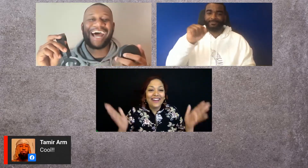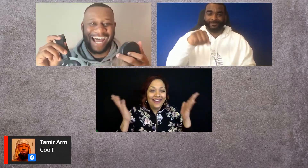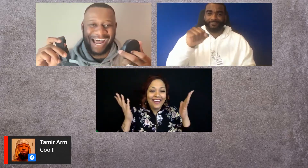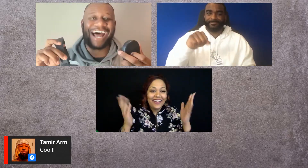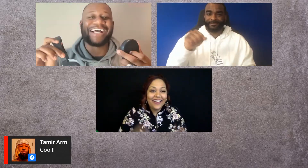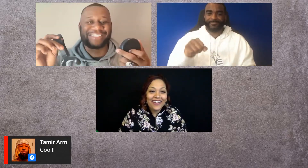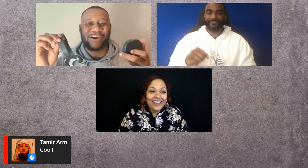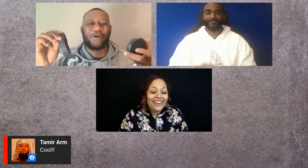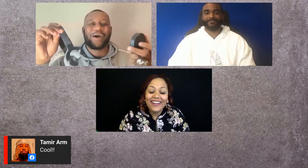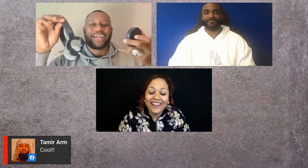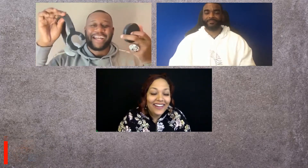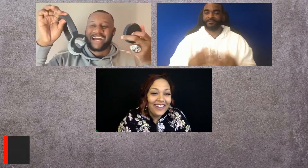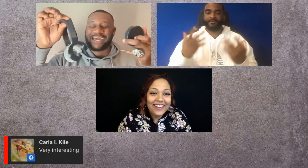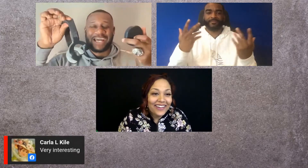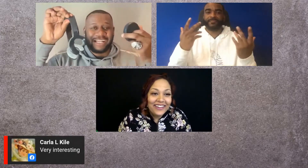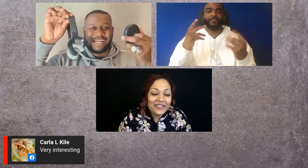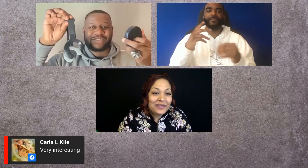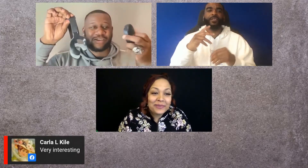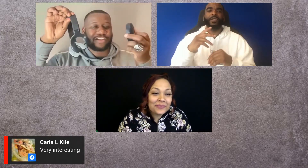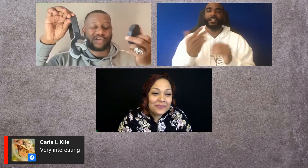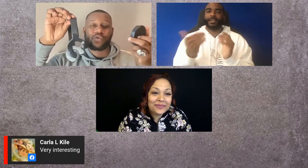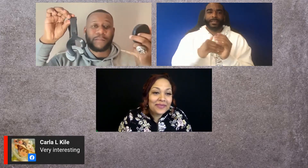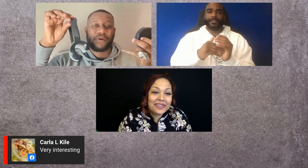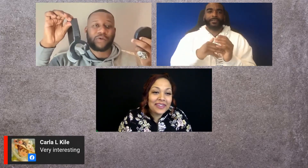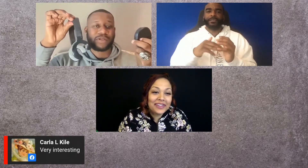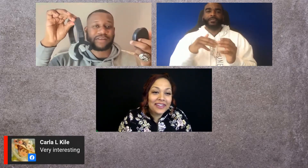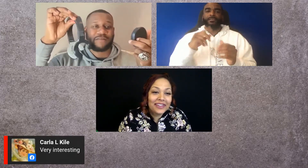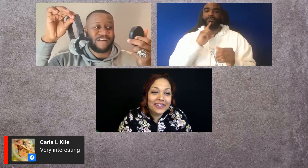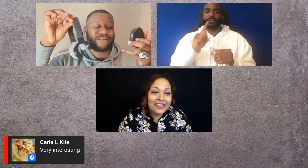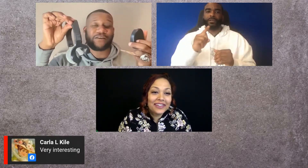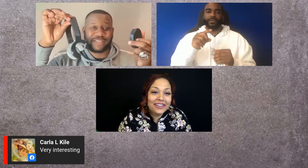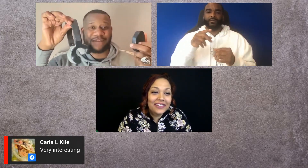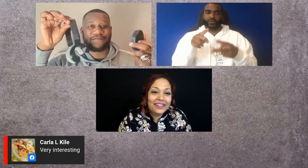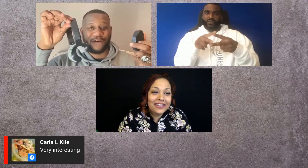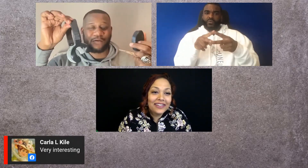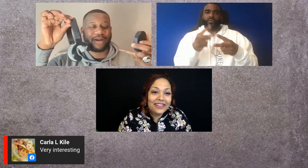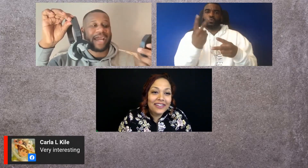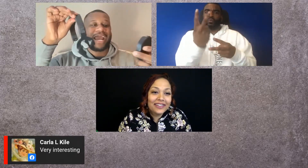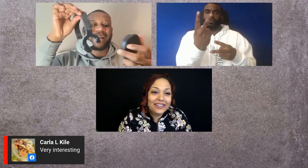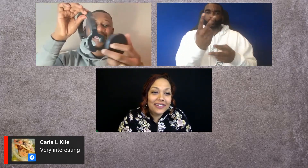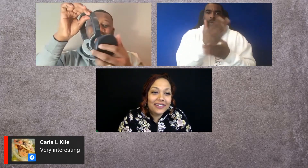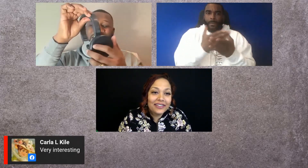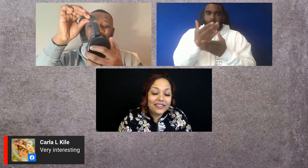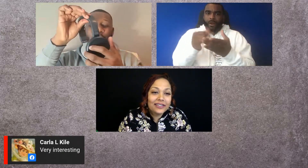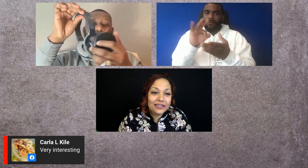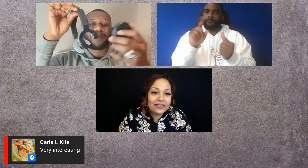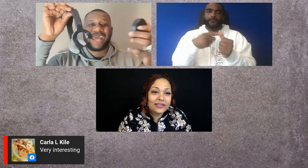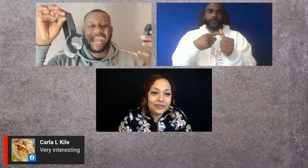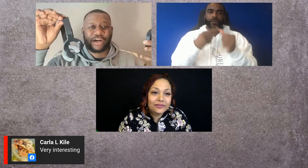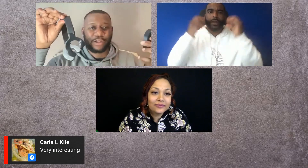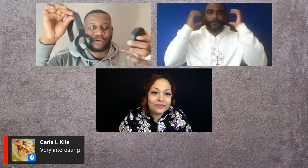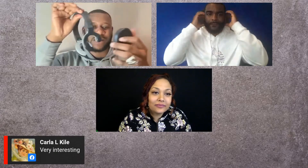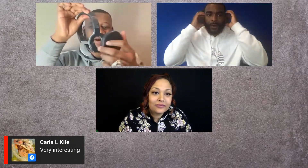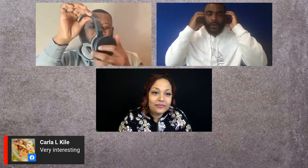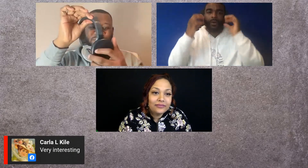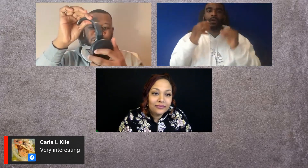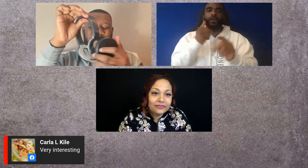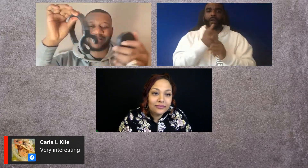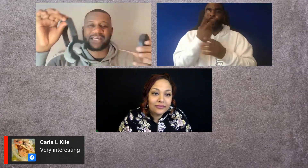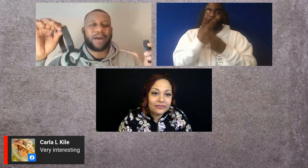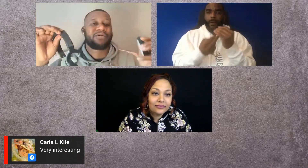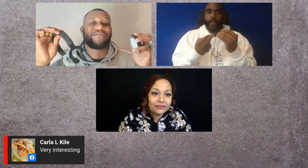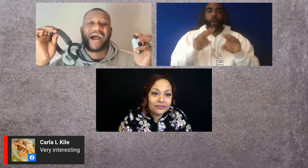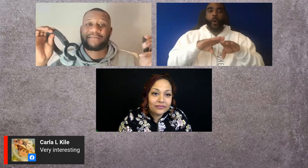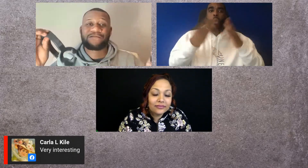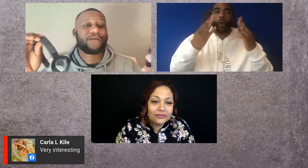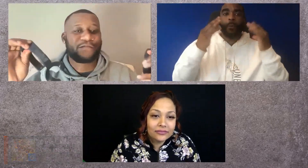Wow. so again, these are the two components of our first headphone. And again, it's an open and closed ear